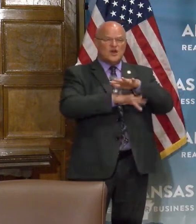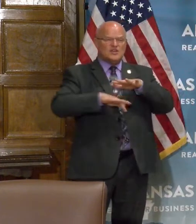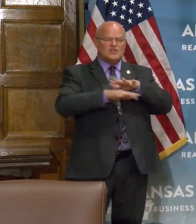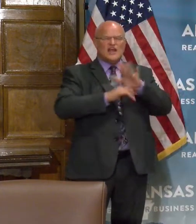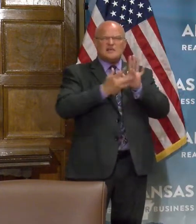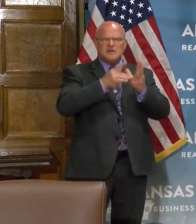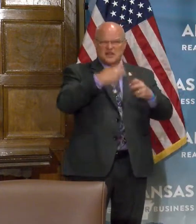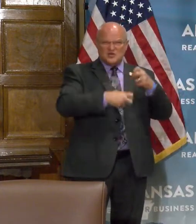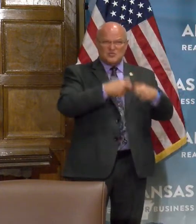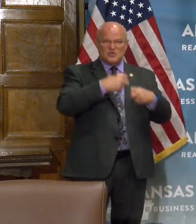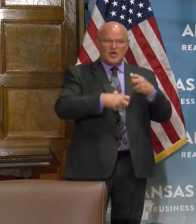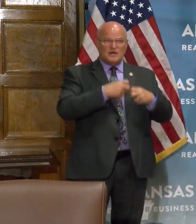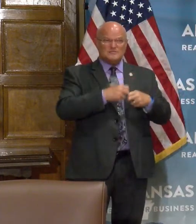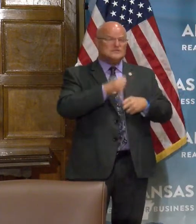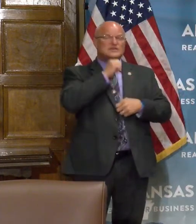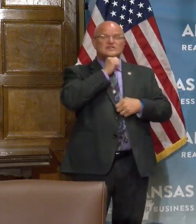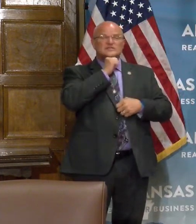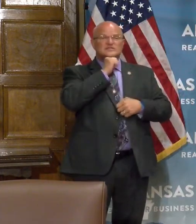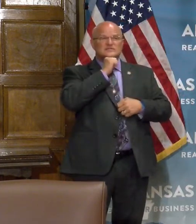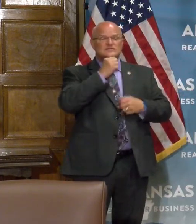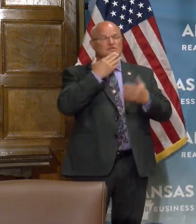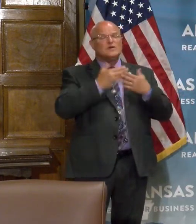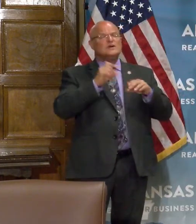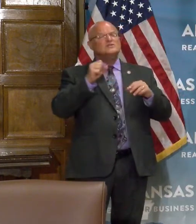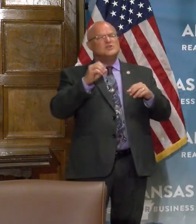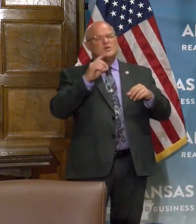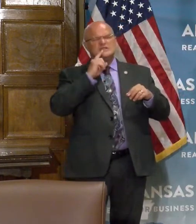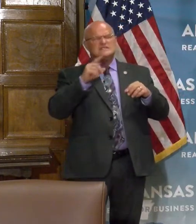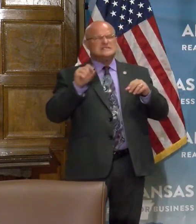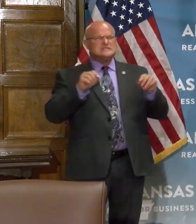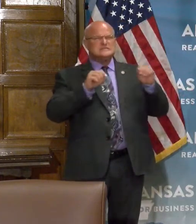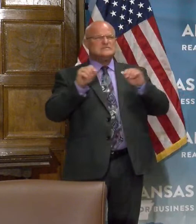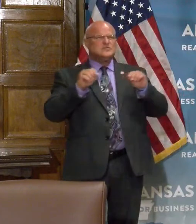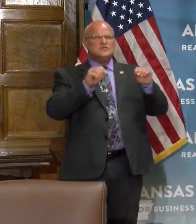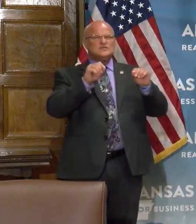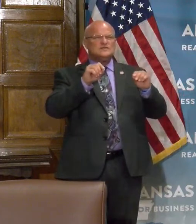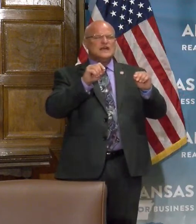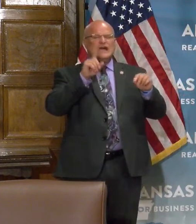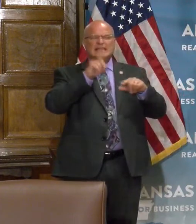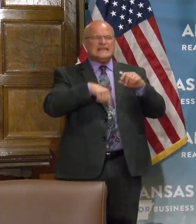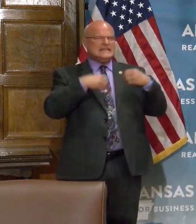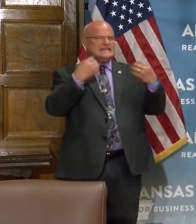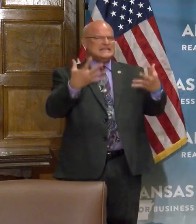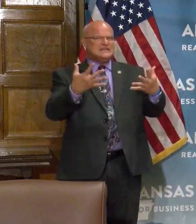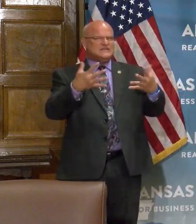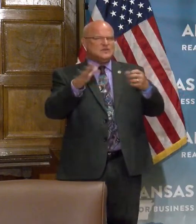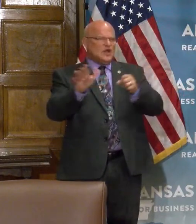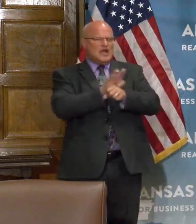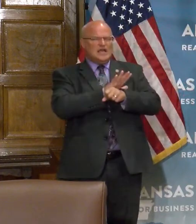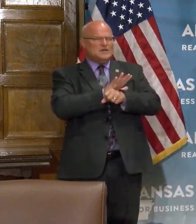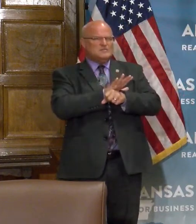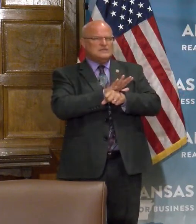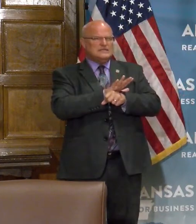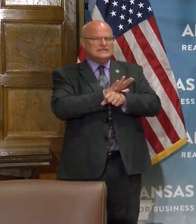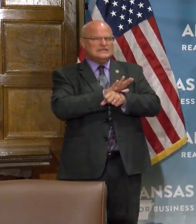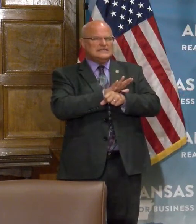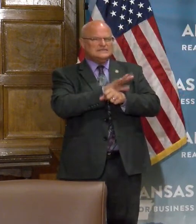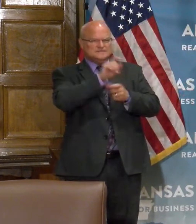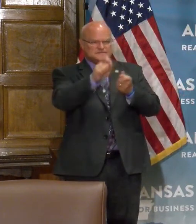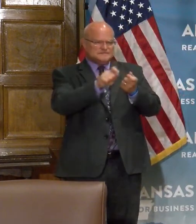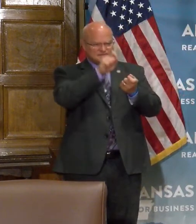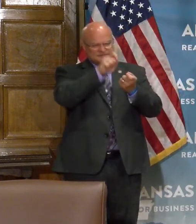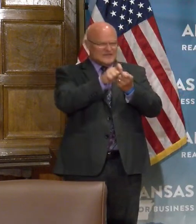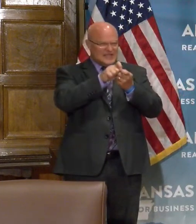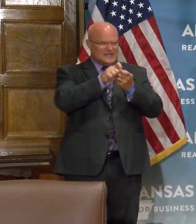medical conditions, do not do as well. So it's kind of a moving target. I can't ever give you a completely